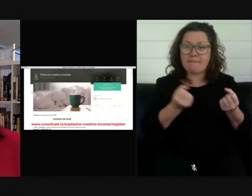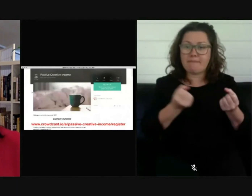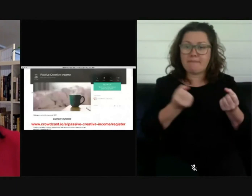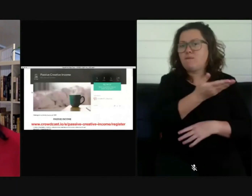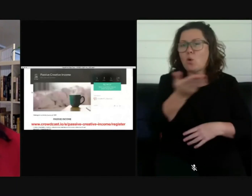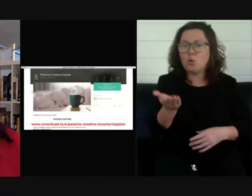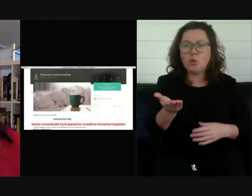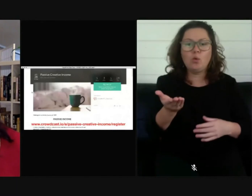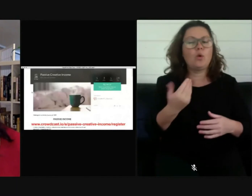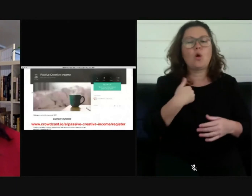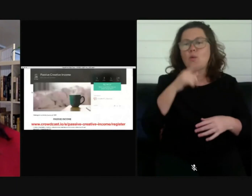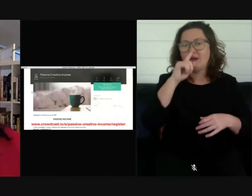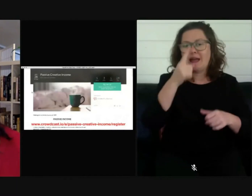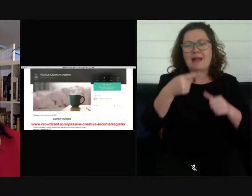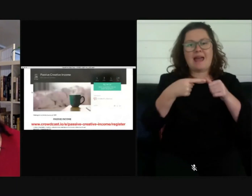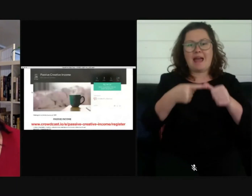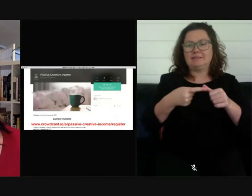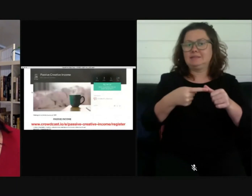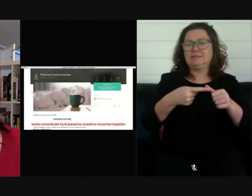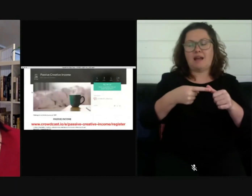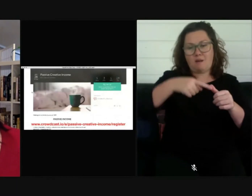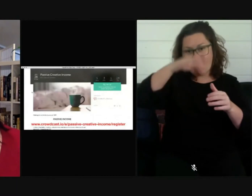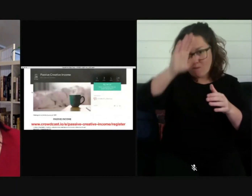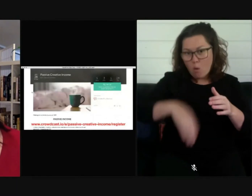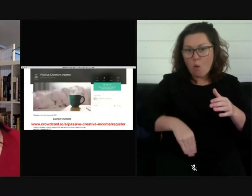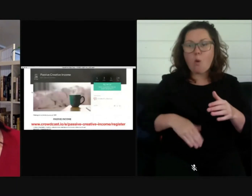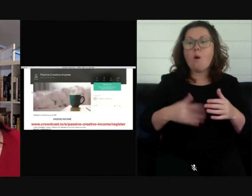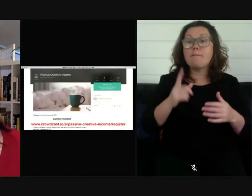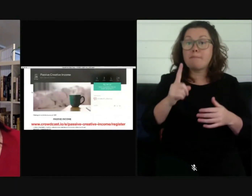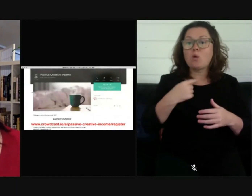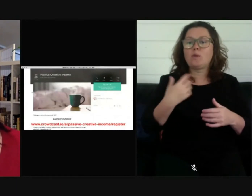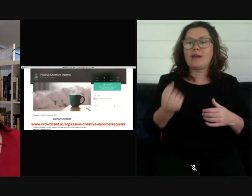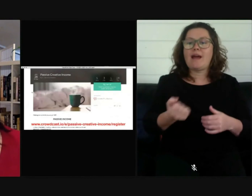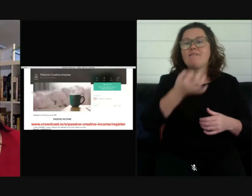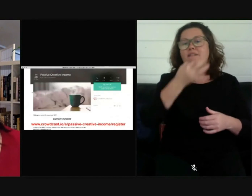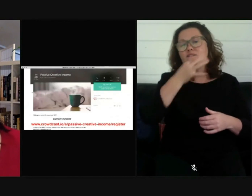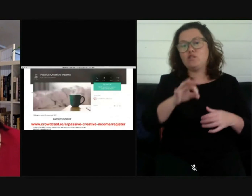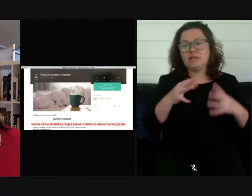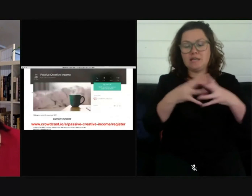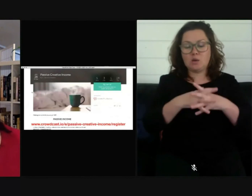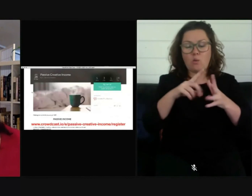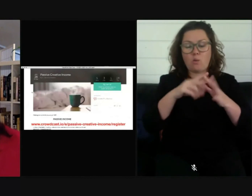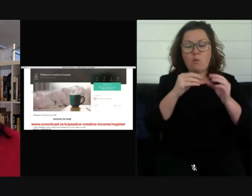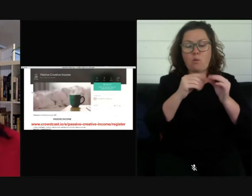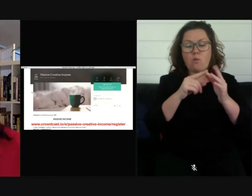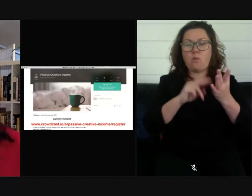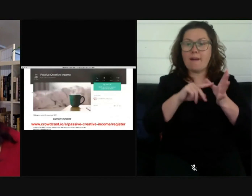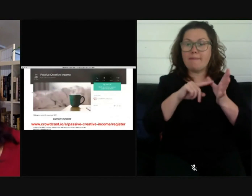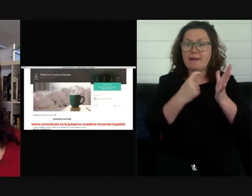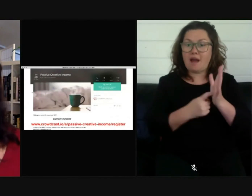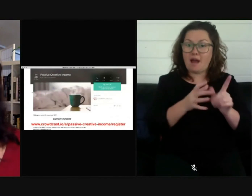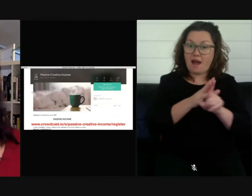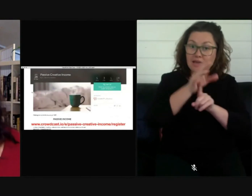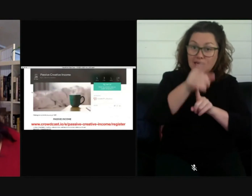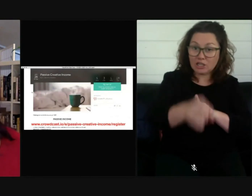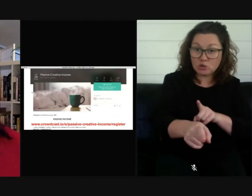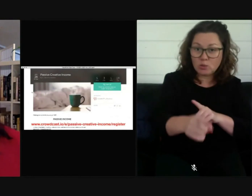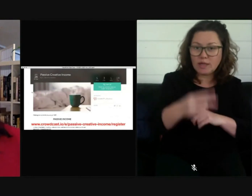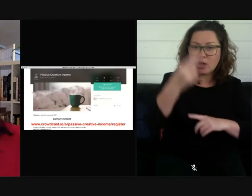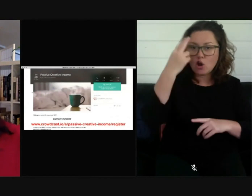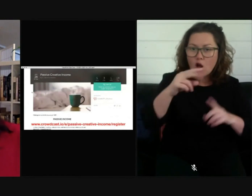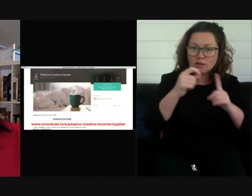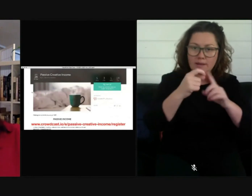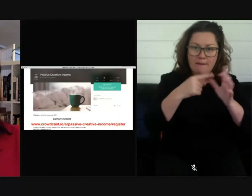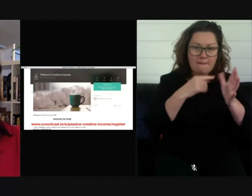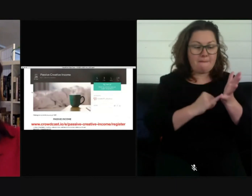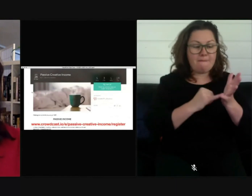again report that we have a free webinar coming up next week called Passive Creative Income. Again, Wendy's